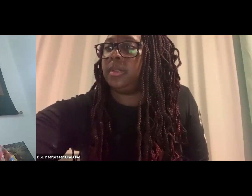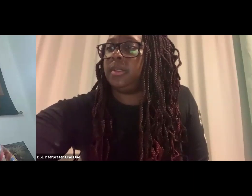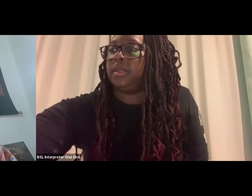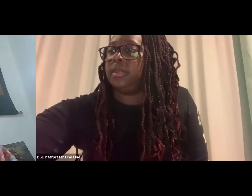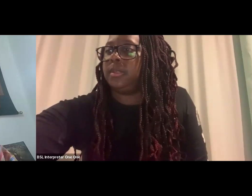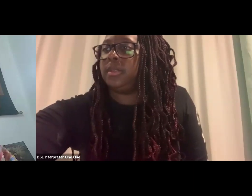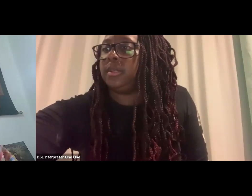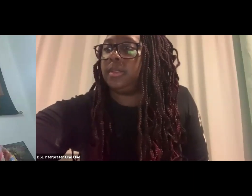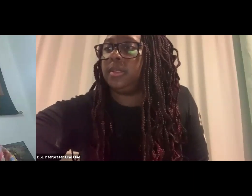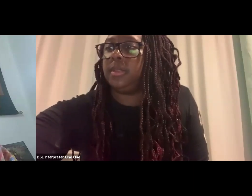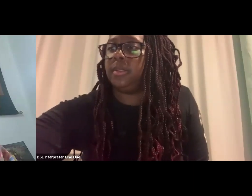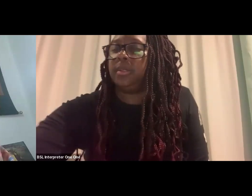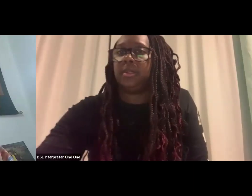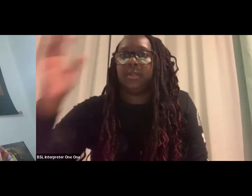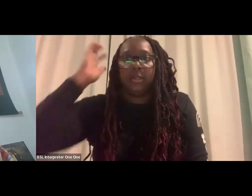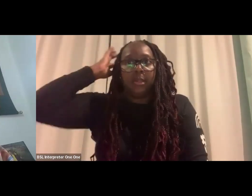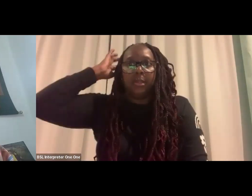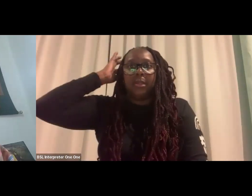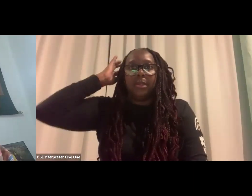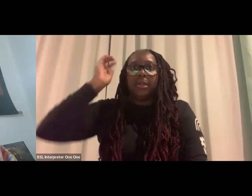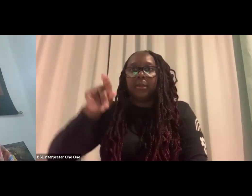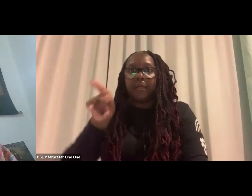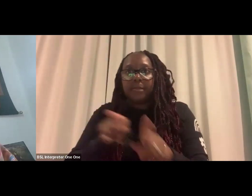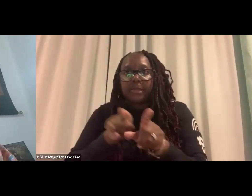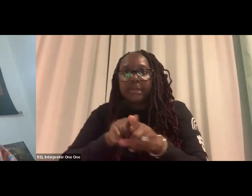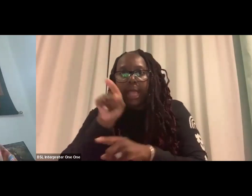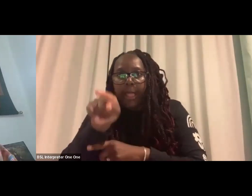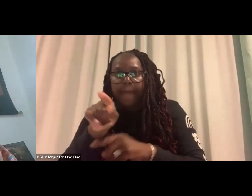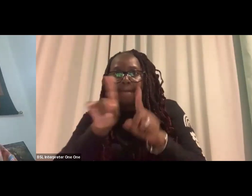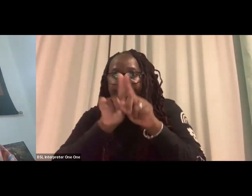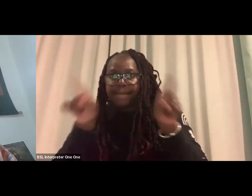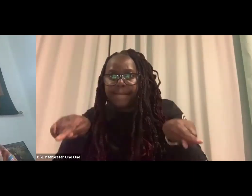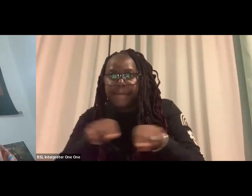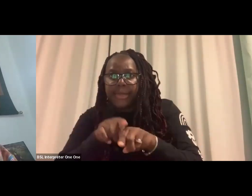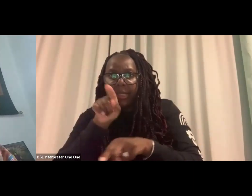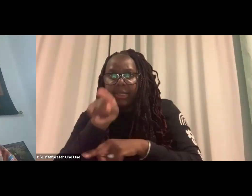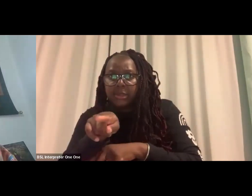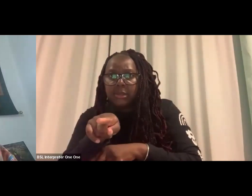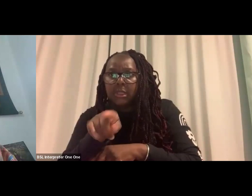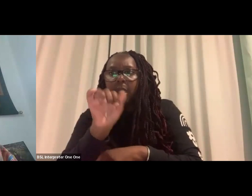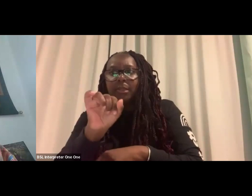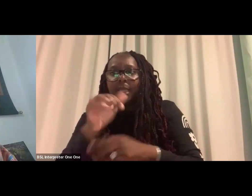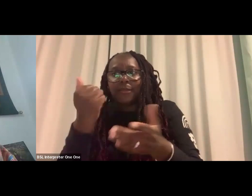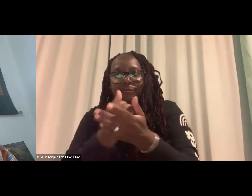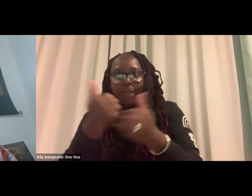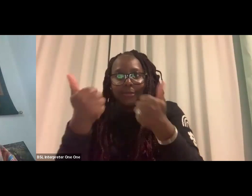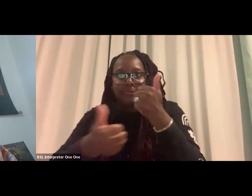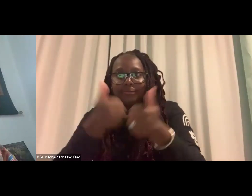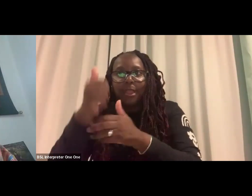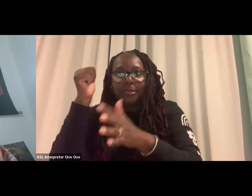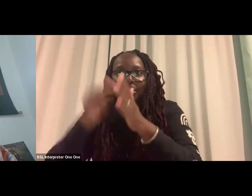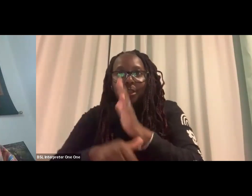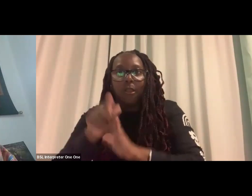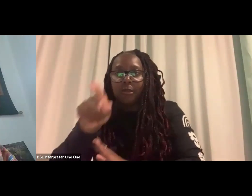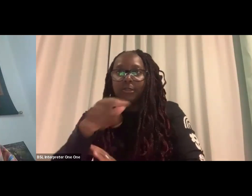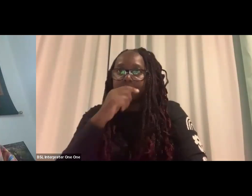you go up to the slideshow, next to the picture, if you stay on slide, yeah, brilliant. Start from